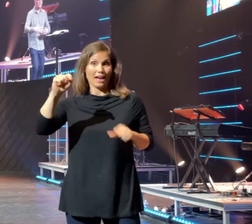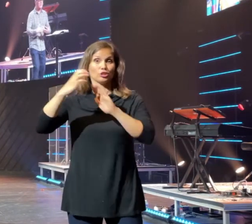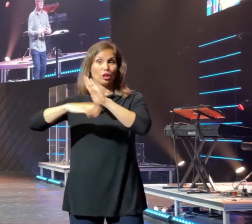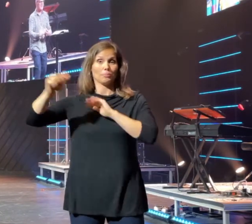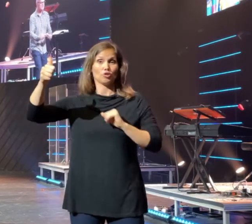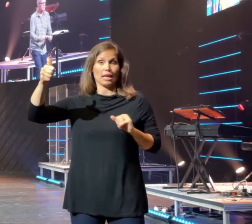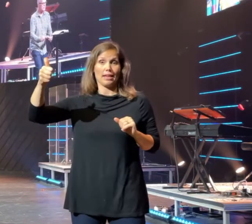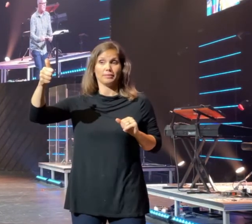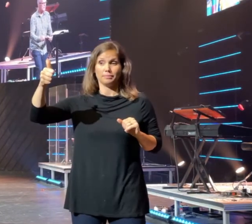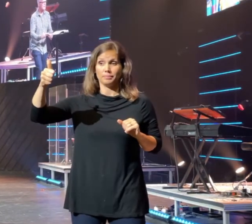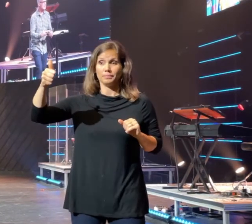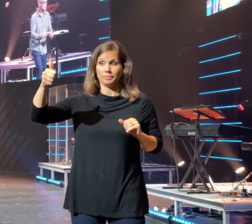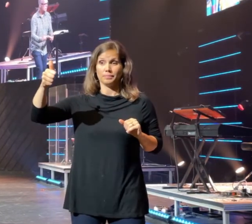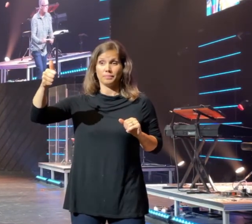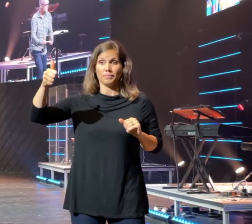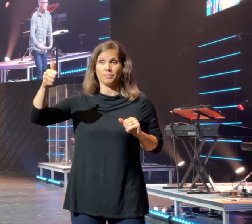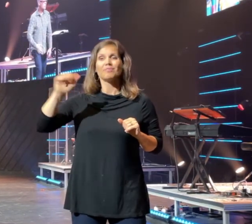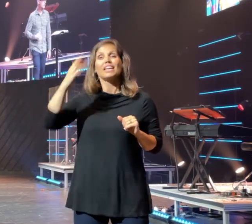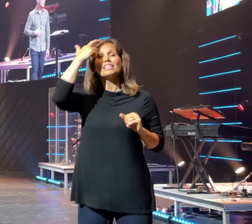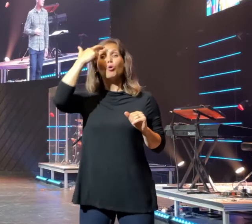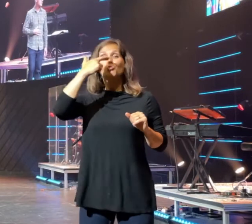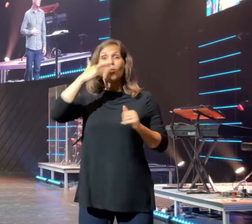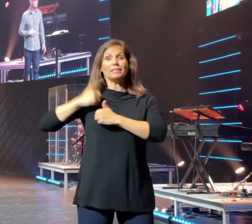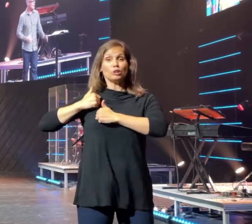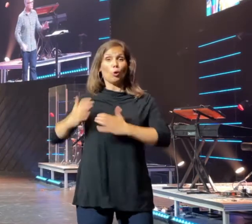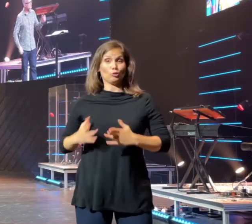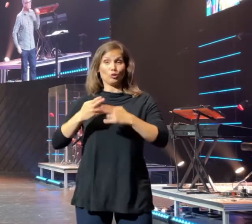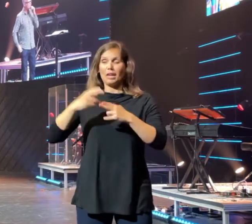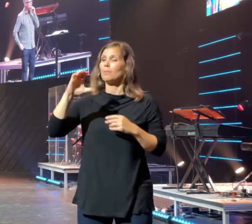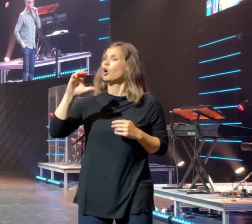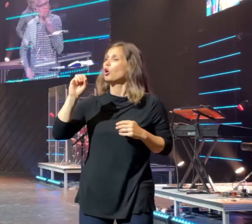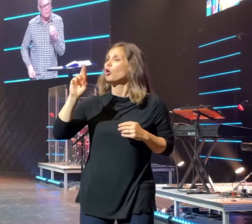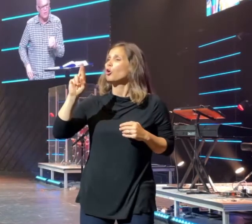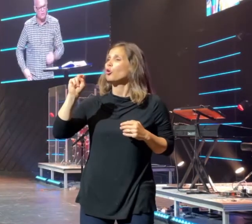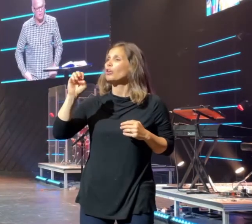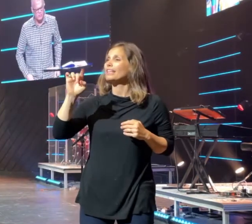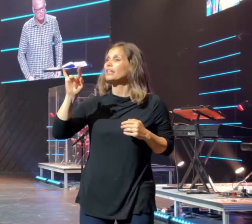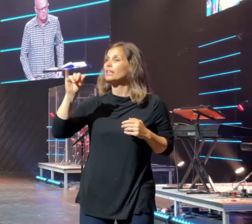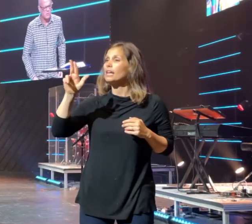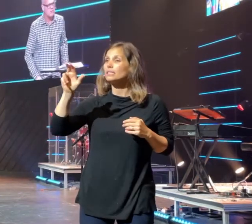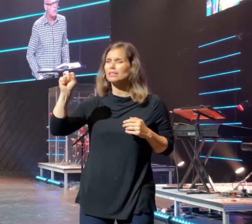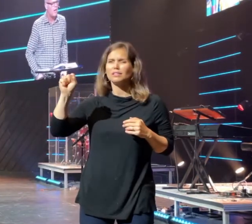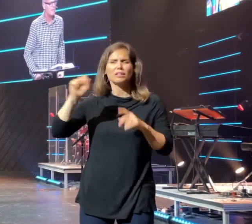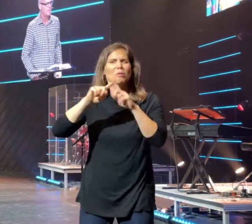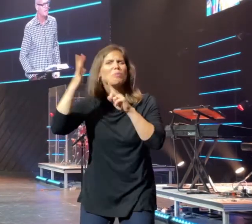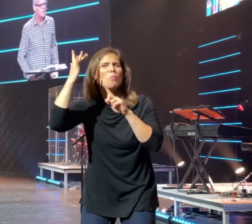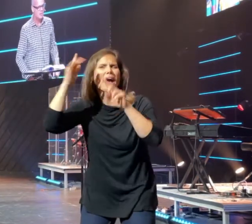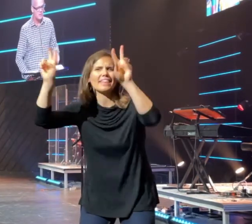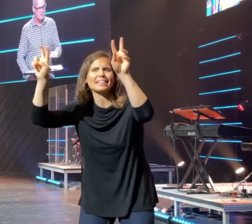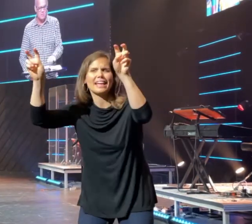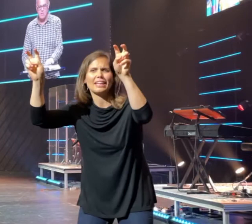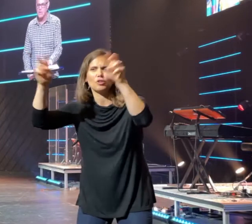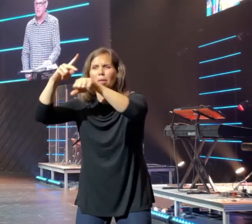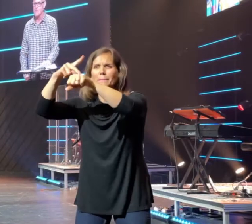record is in Acts chapter 10. It's a Roman soldier named Cornelius. But why is this so interesting? Why do we call it the conversion of Peter? Here's why.